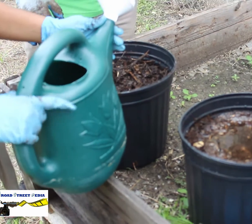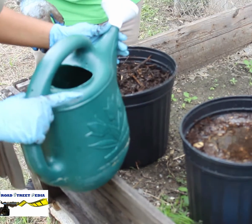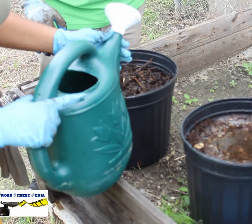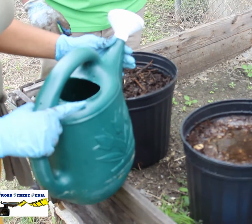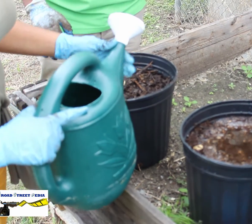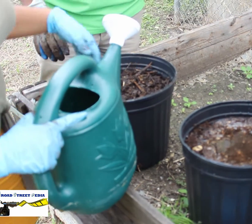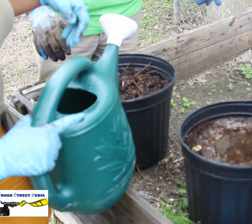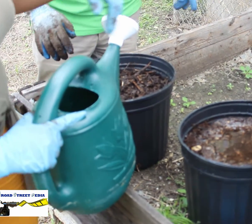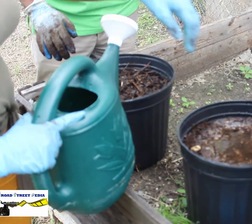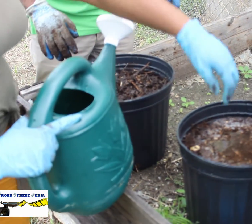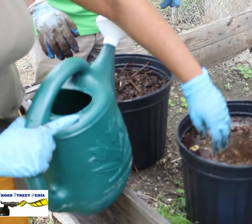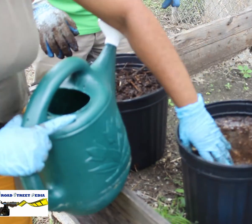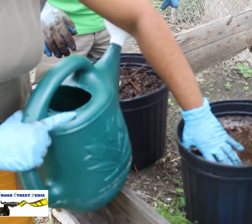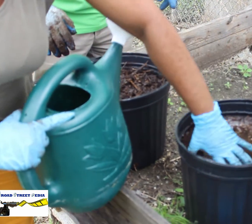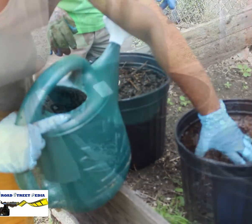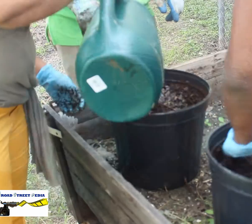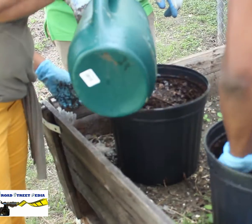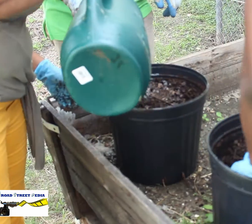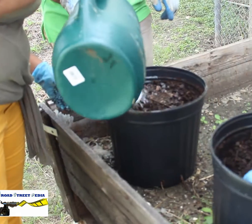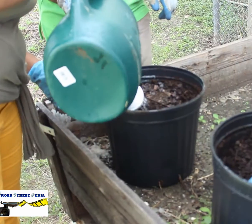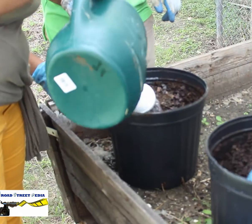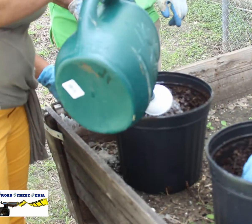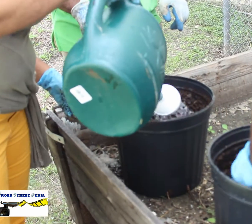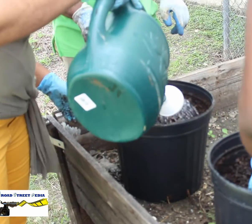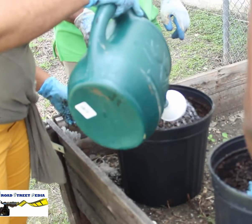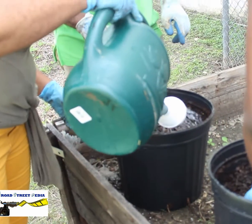Give it for later.